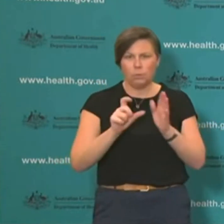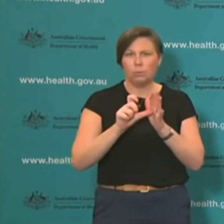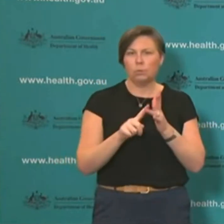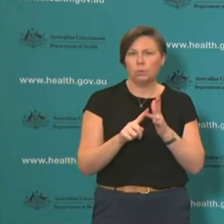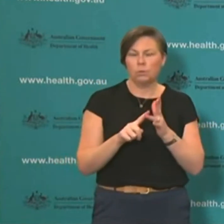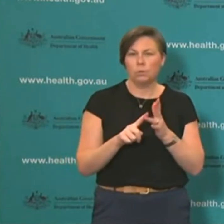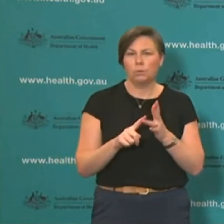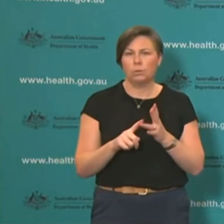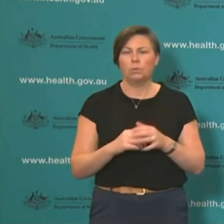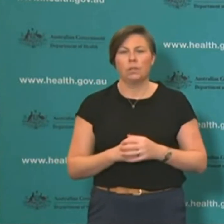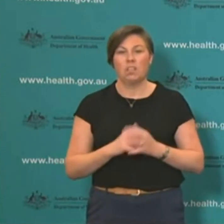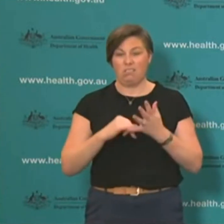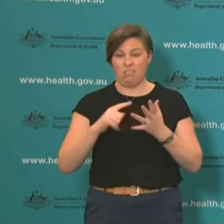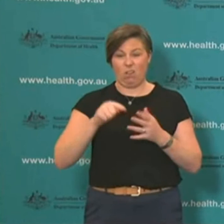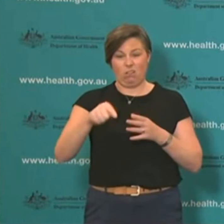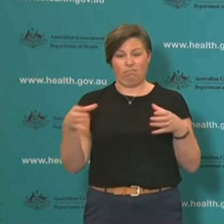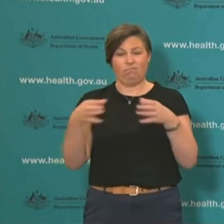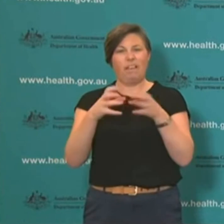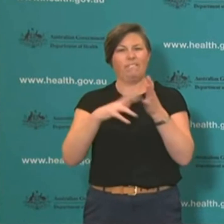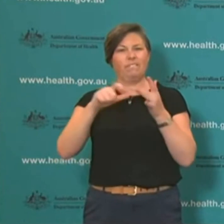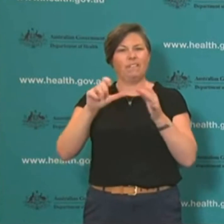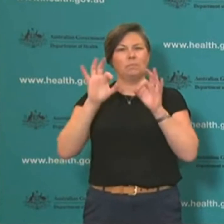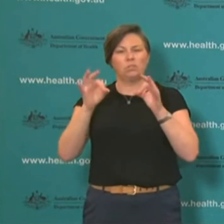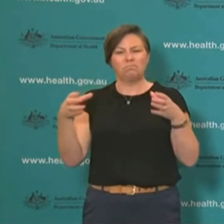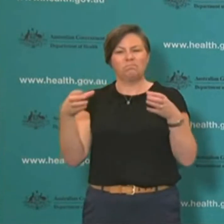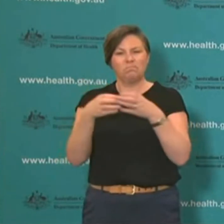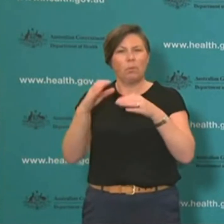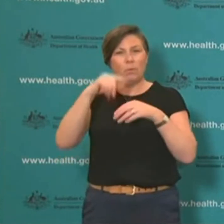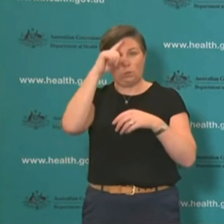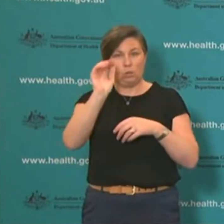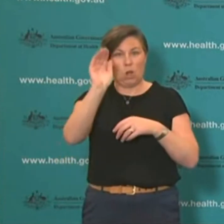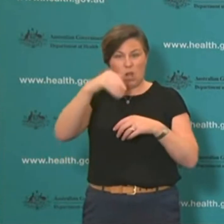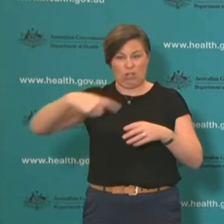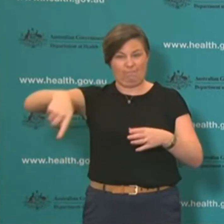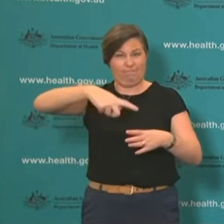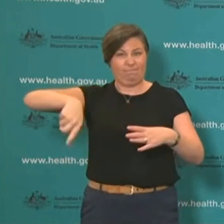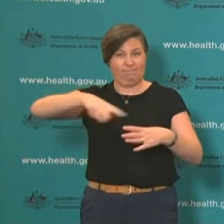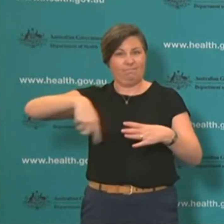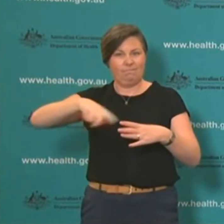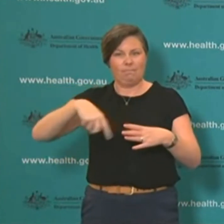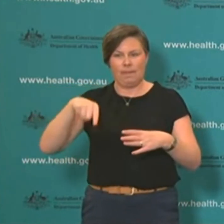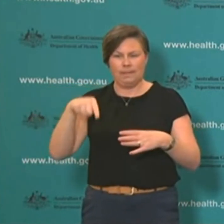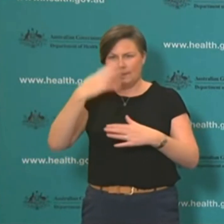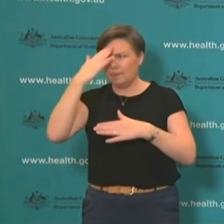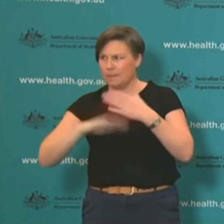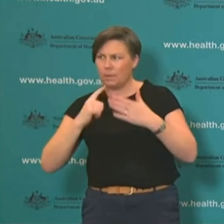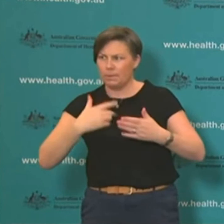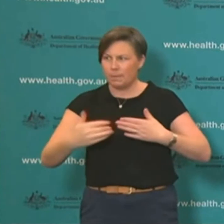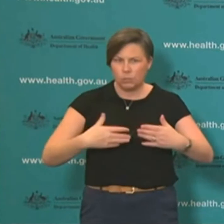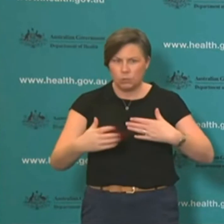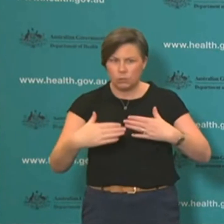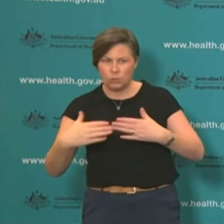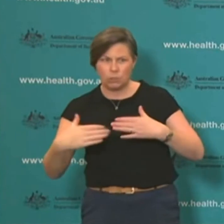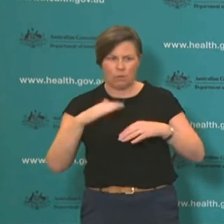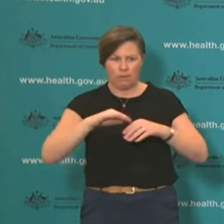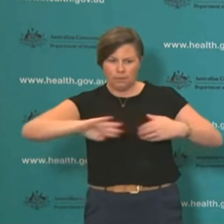Aged Care Response Unit and that Epidemic Intelligence Unit and their Workforce Management Unit, they're the units that are actually managing